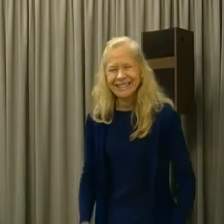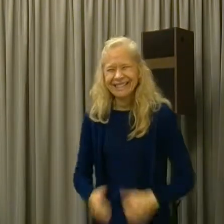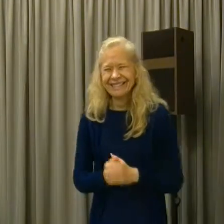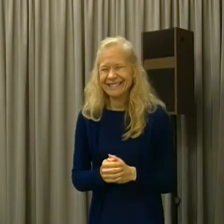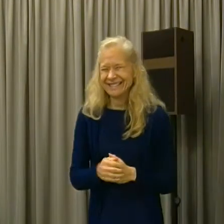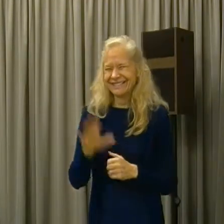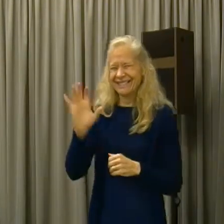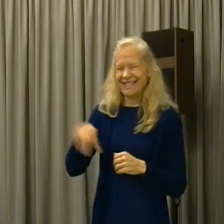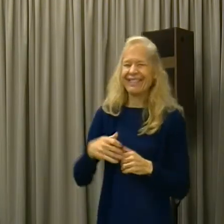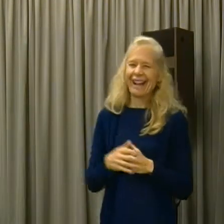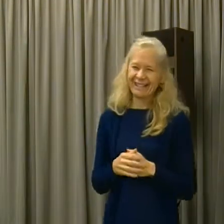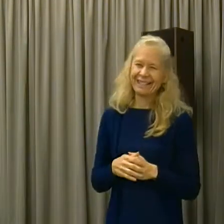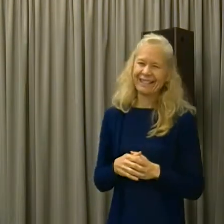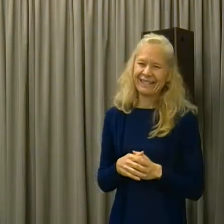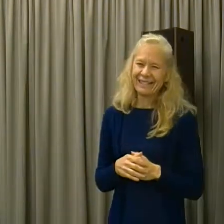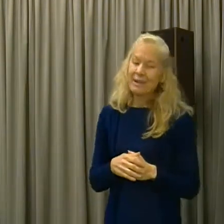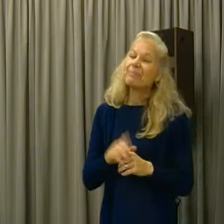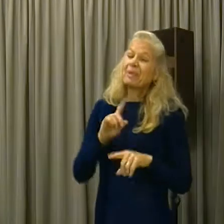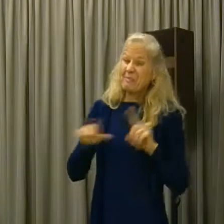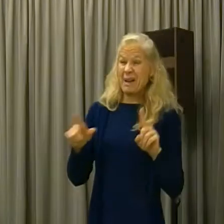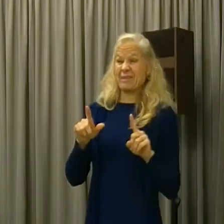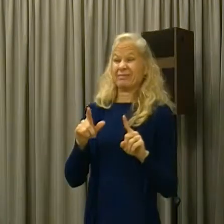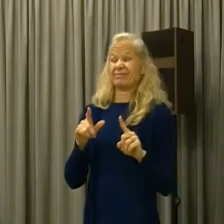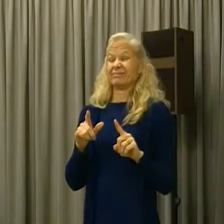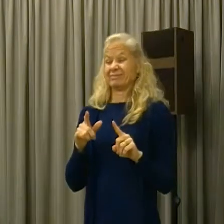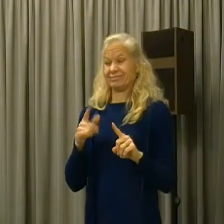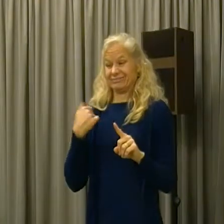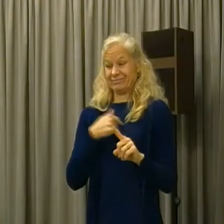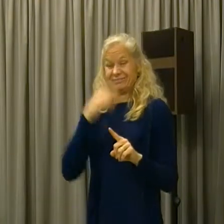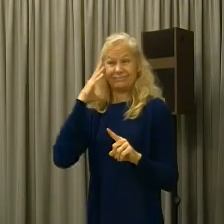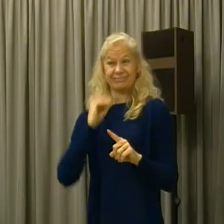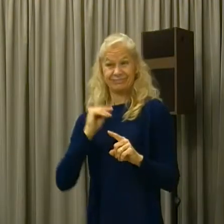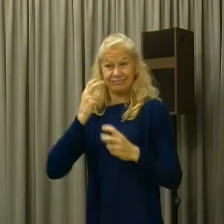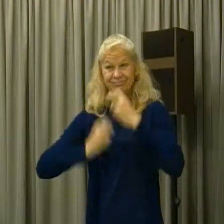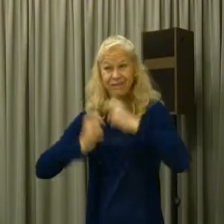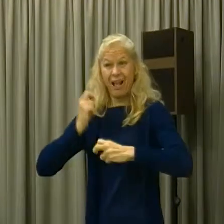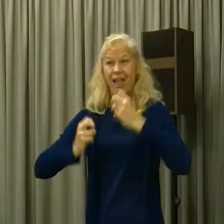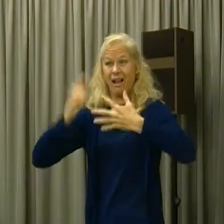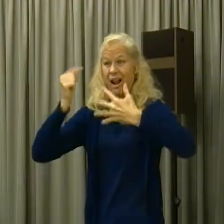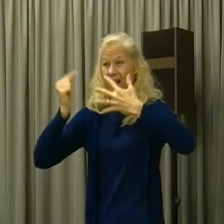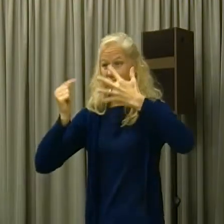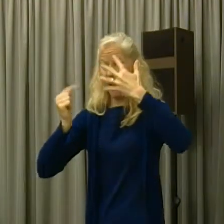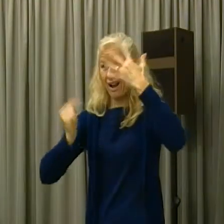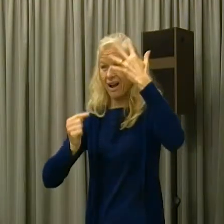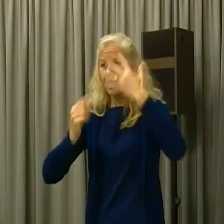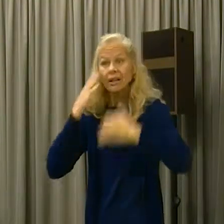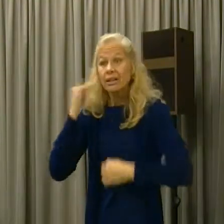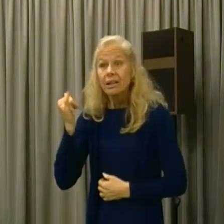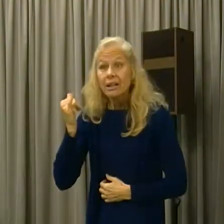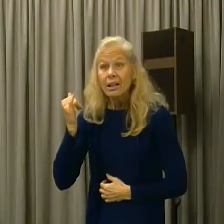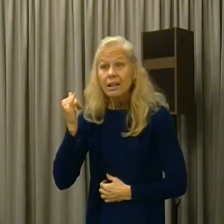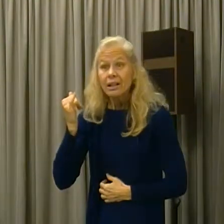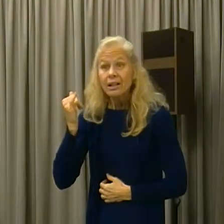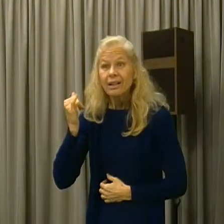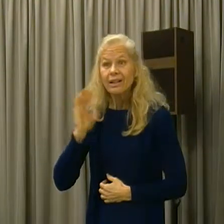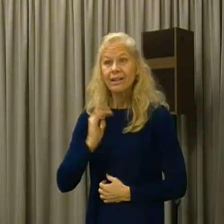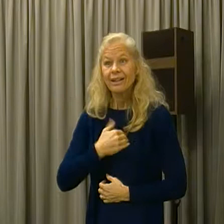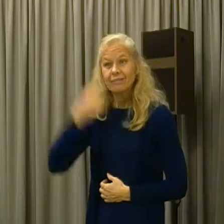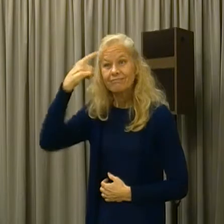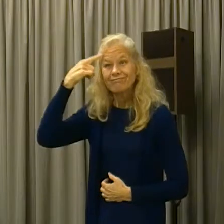But our problems come from our thinking. And God, through the Apostle Paul, has shown us that we need a think